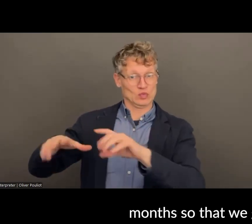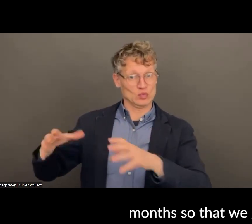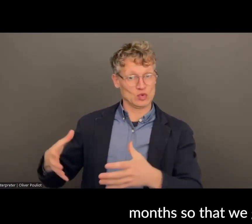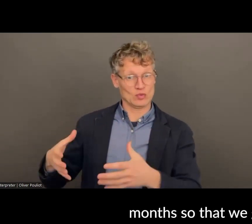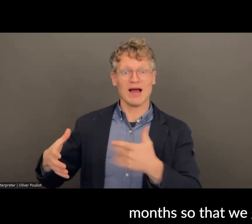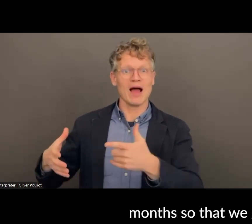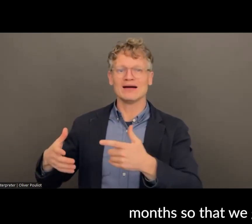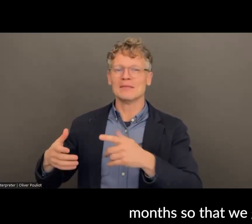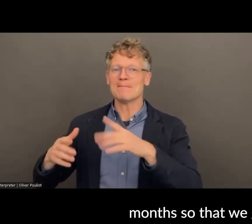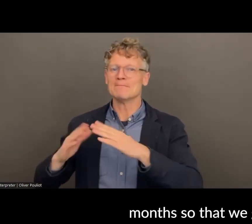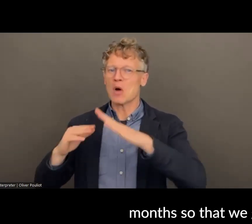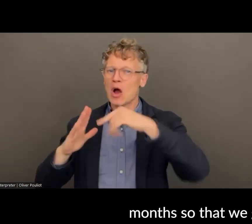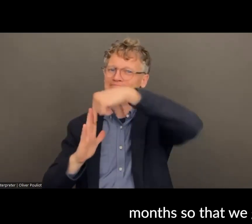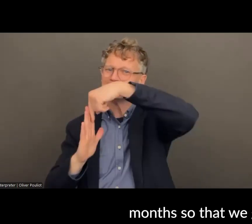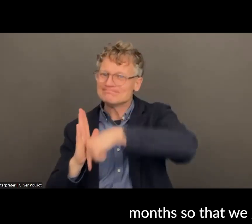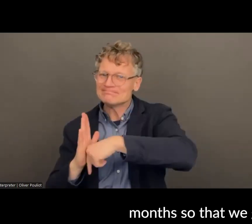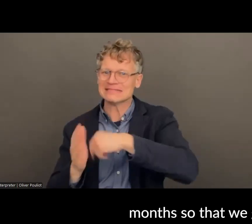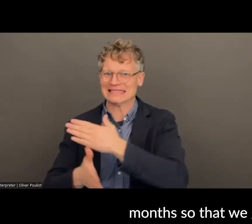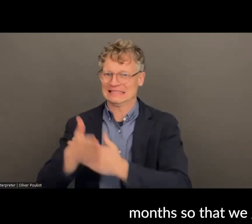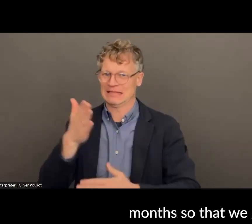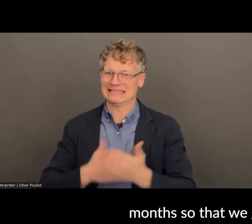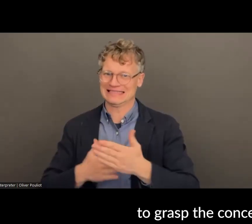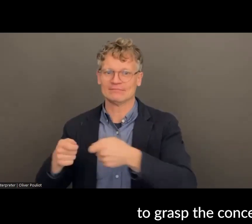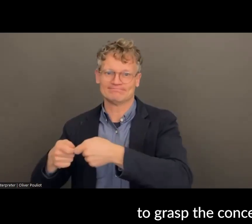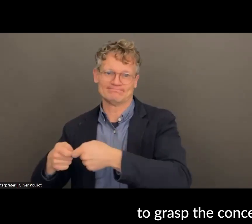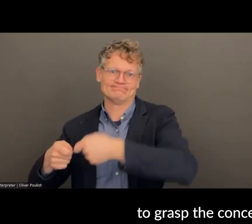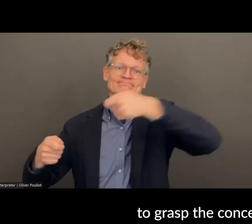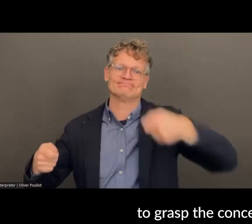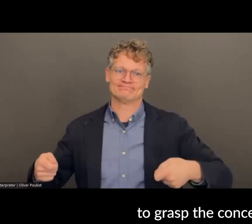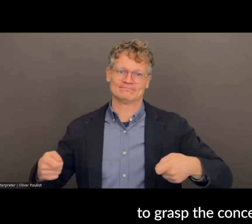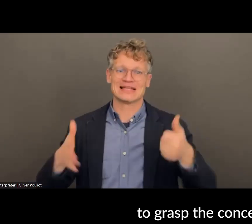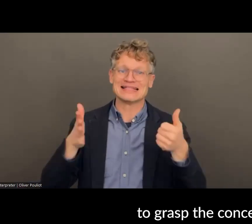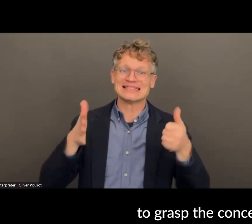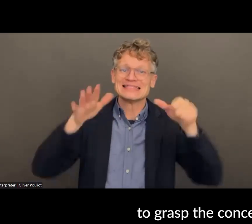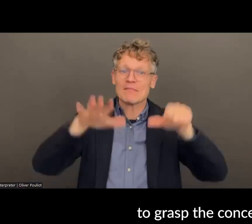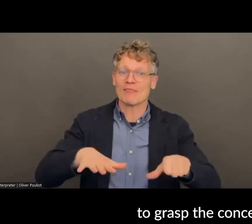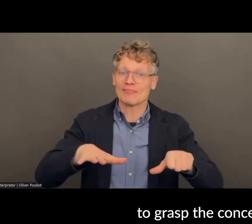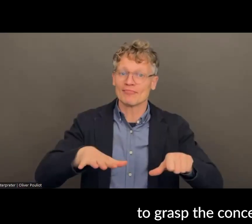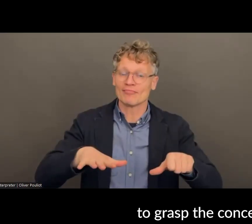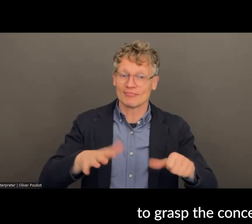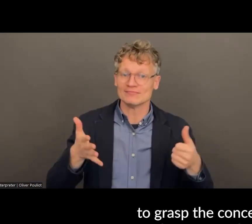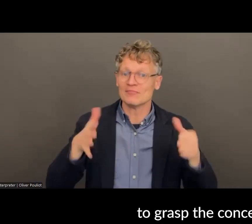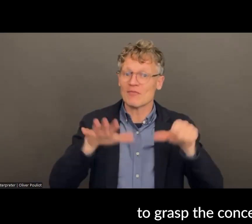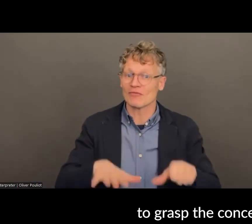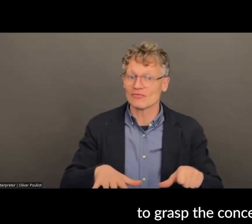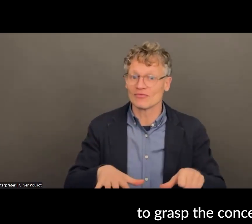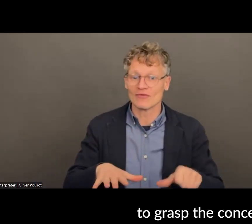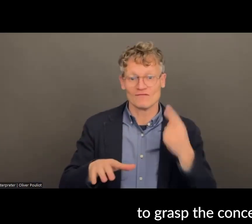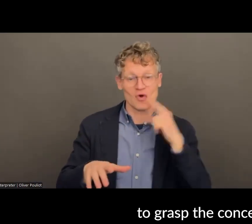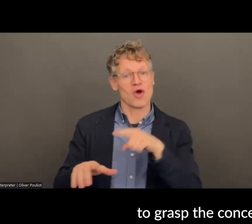so that we give them more time to grasp the concepts and to understand and to